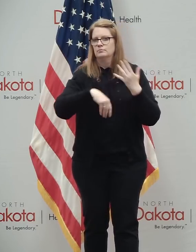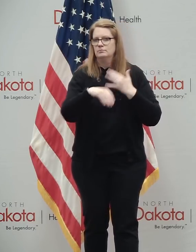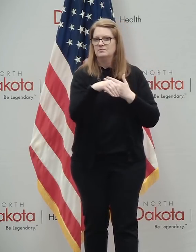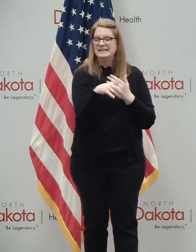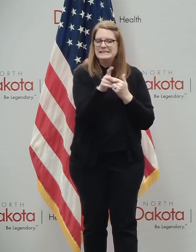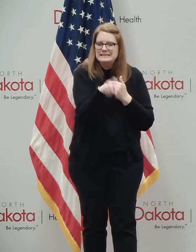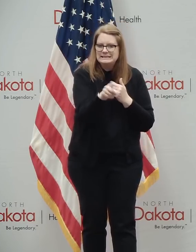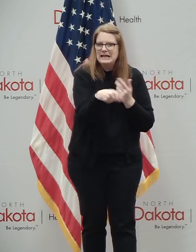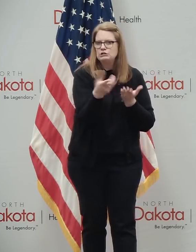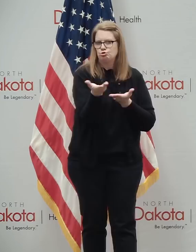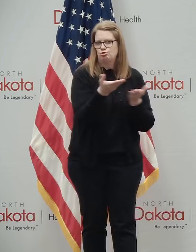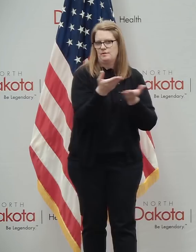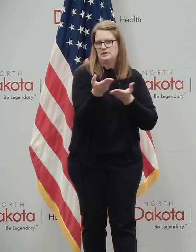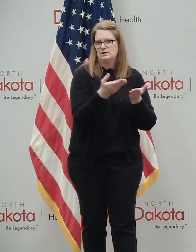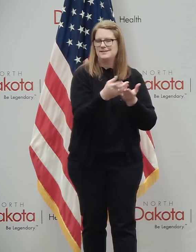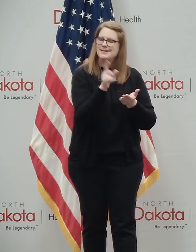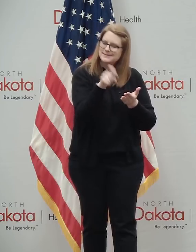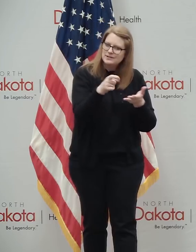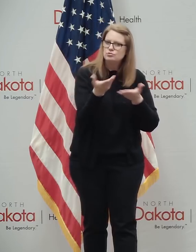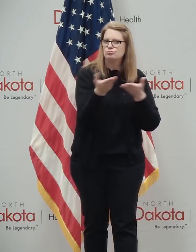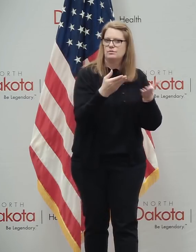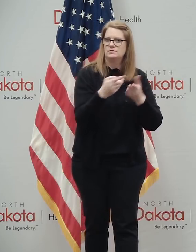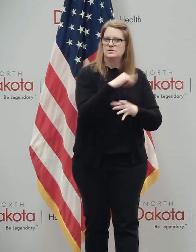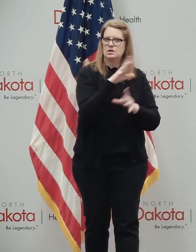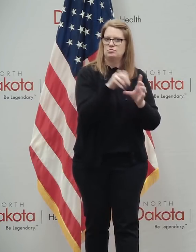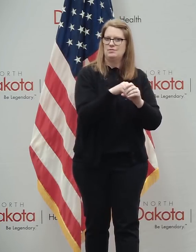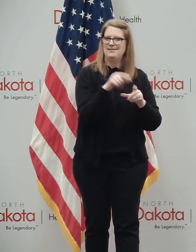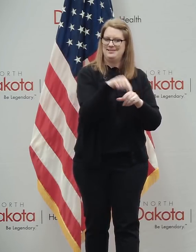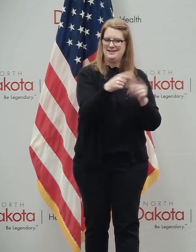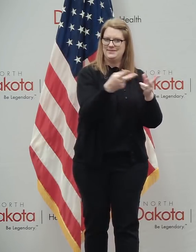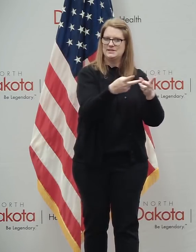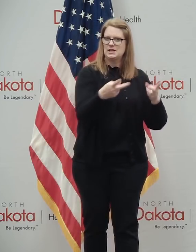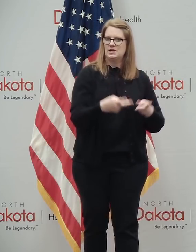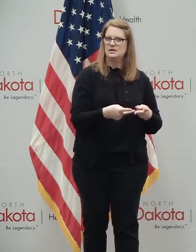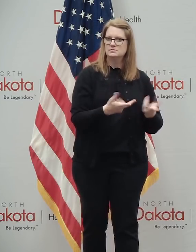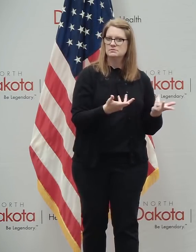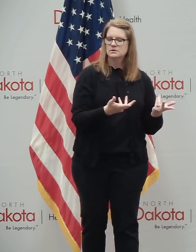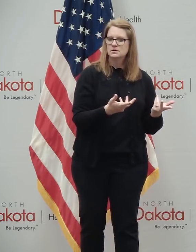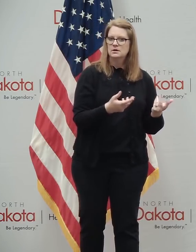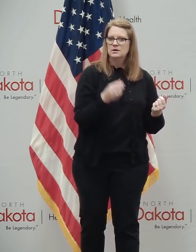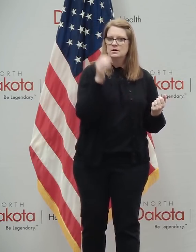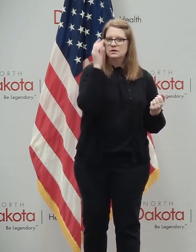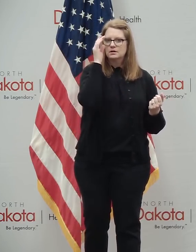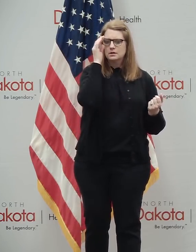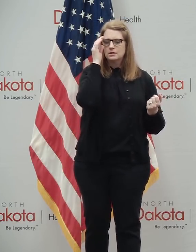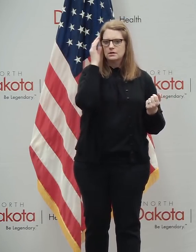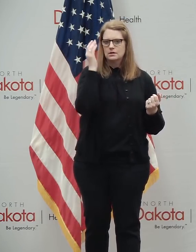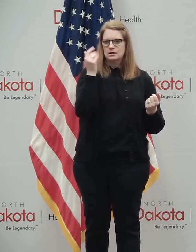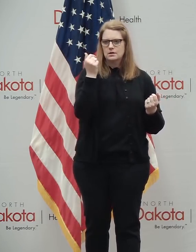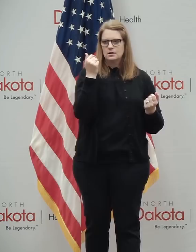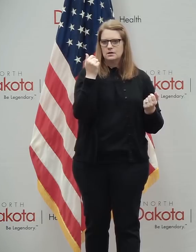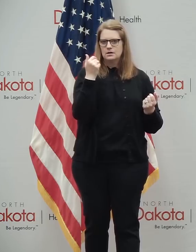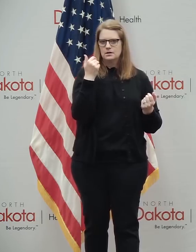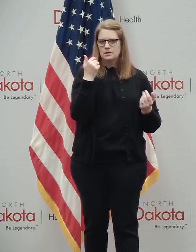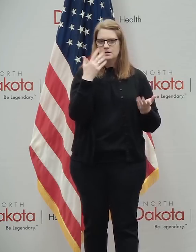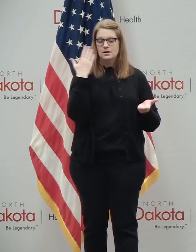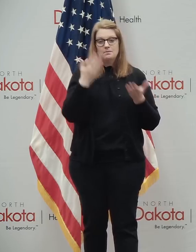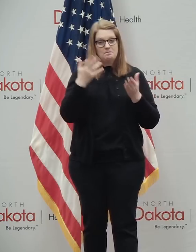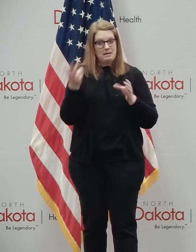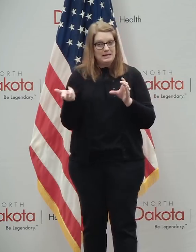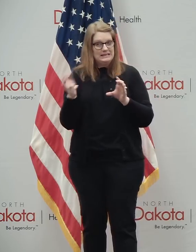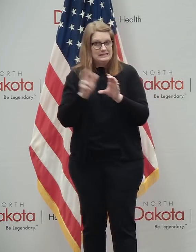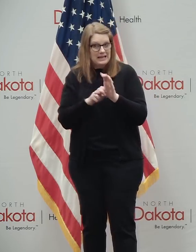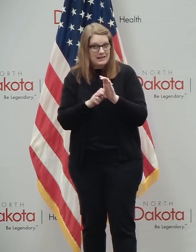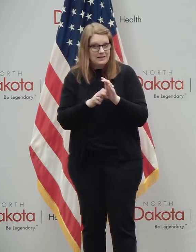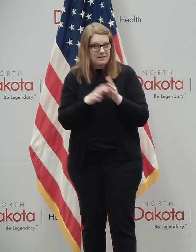essential services as part of these facilities, but again, may be taking public transportation to and